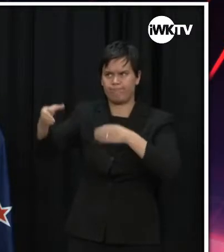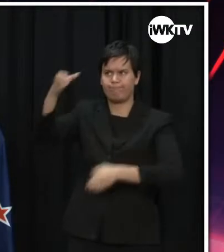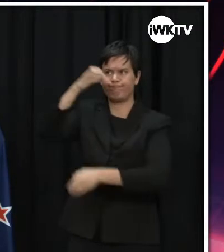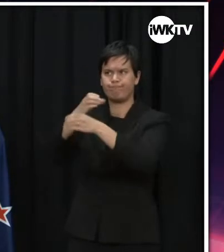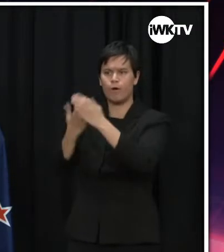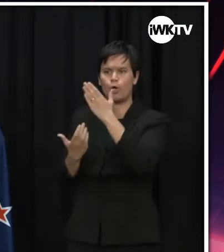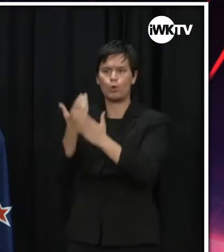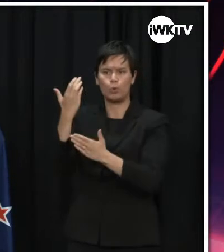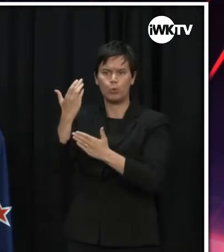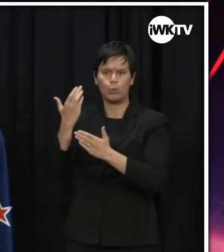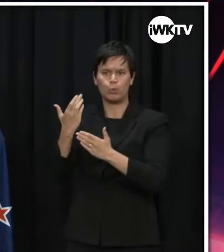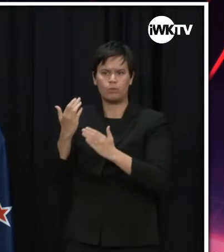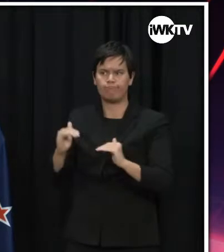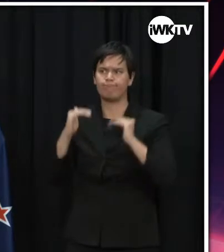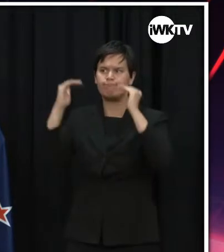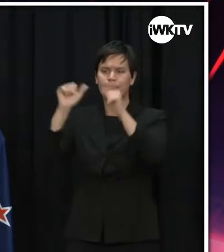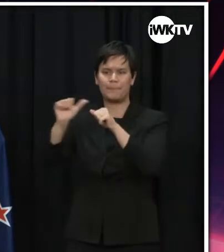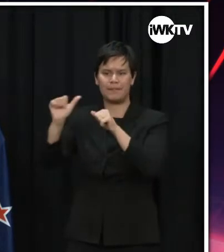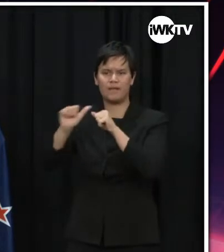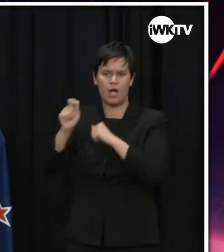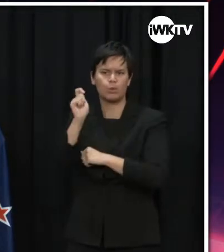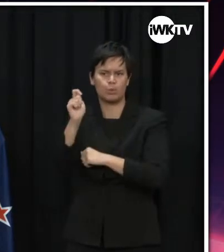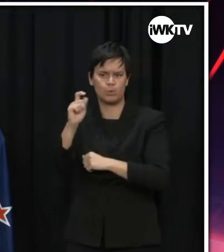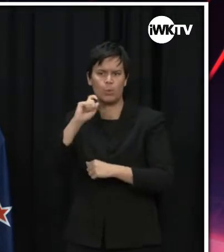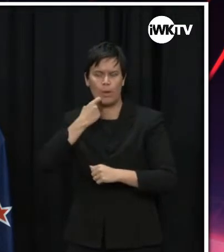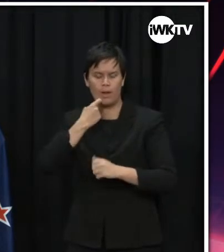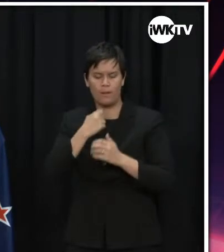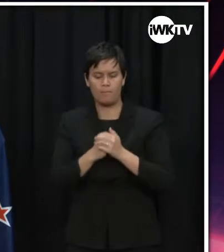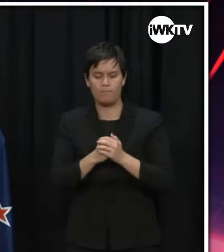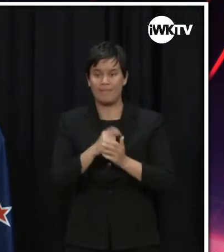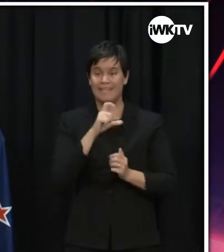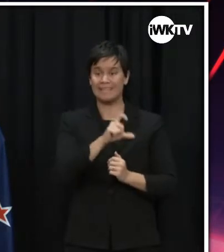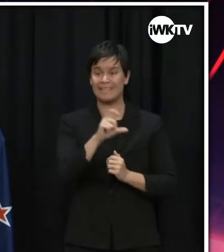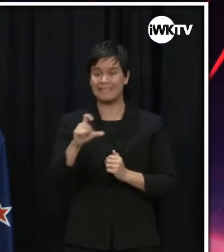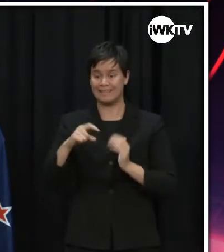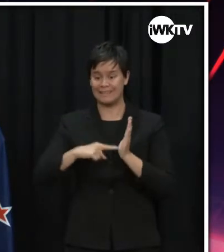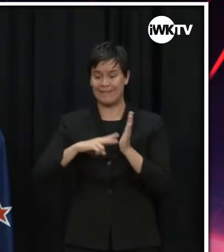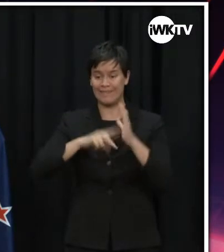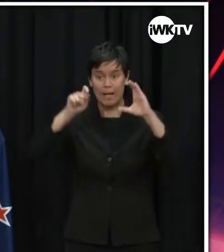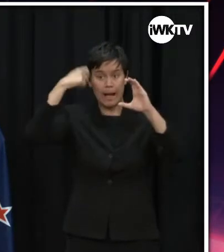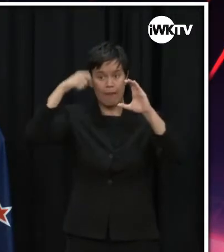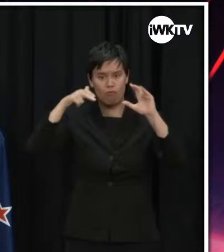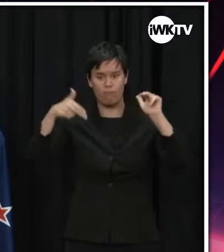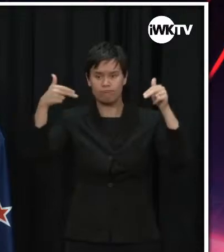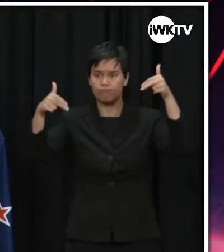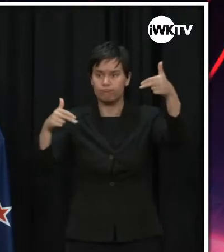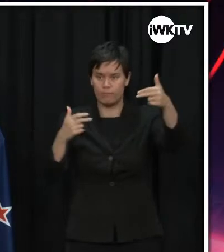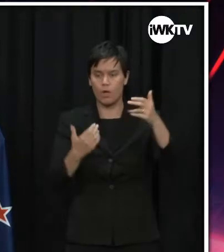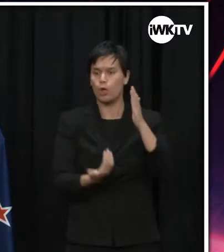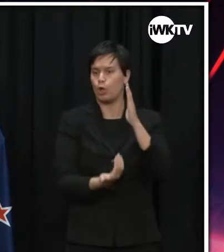The CCTV upgrade is now complete, and new strict procedures have been